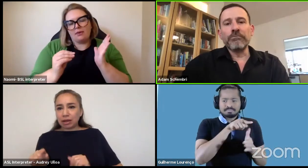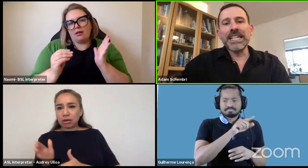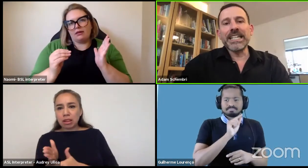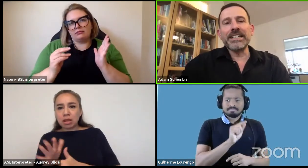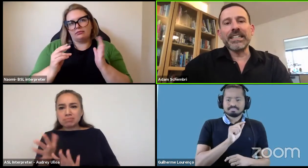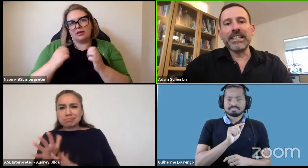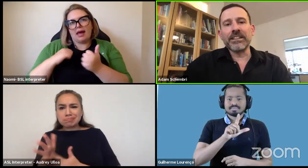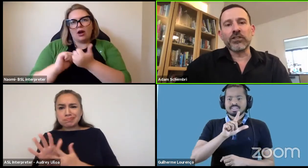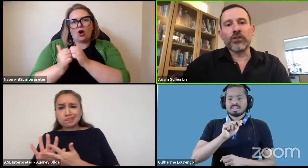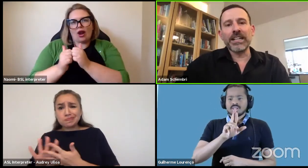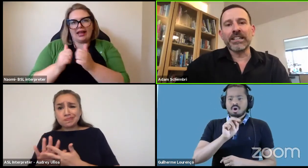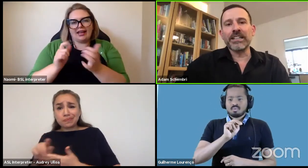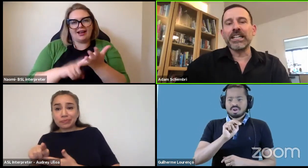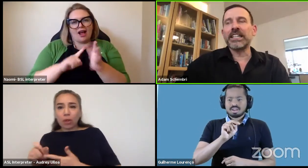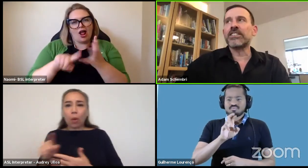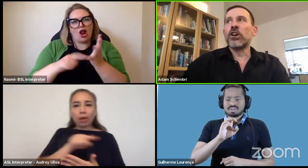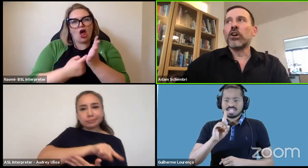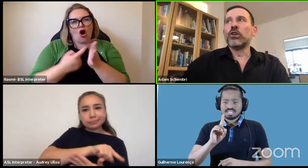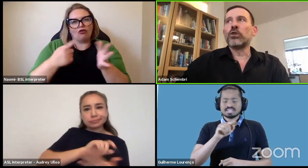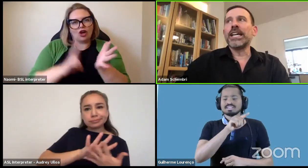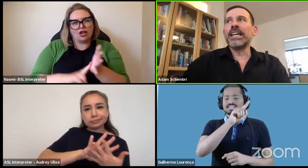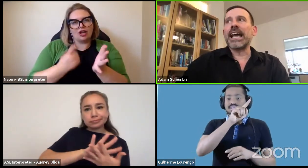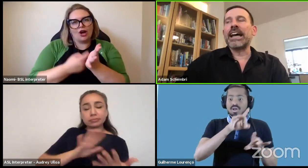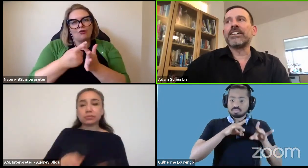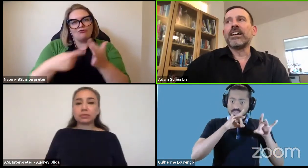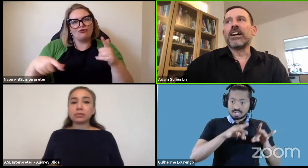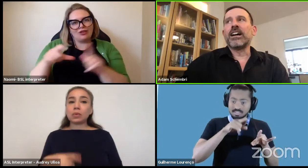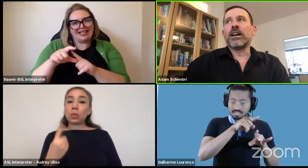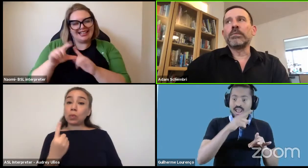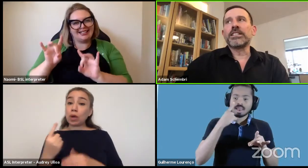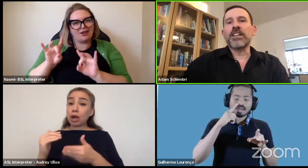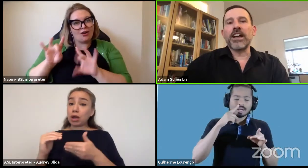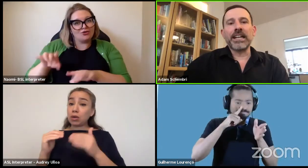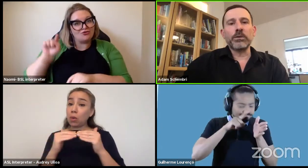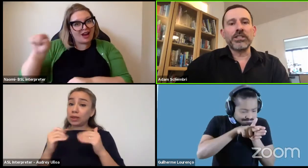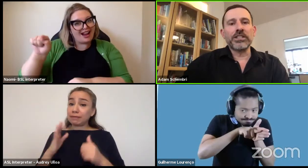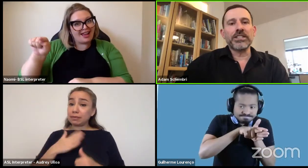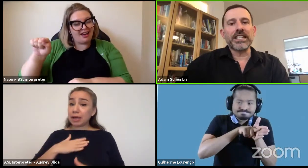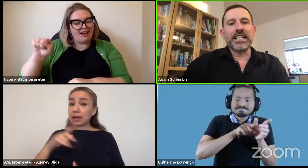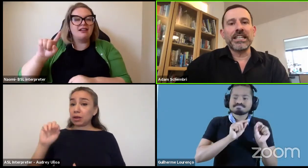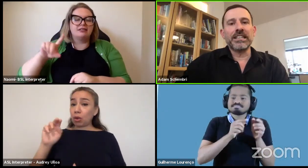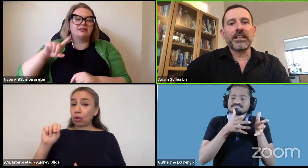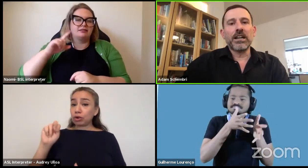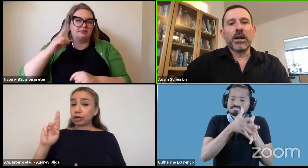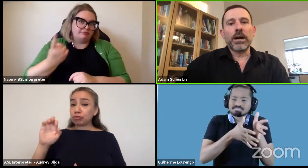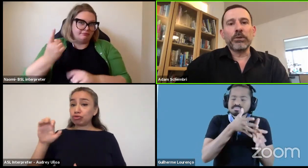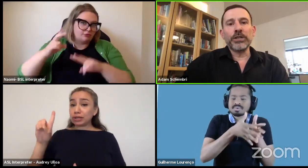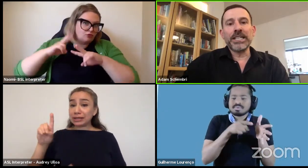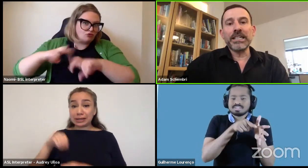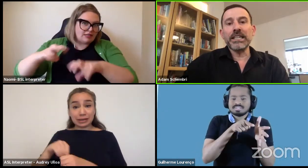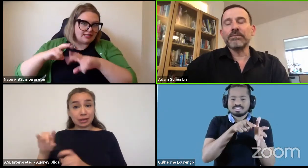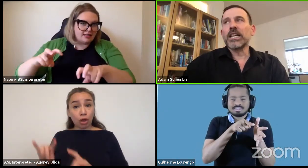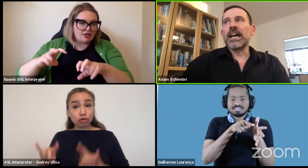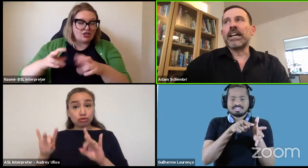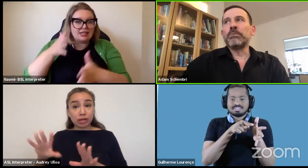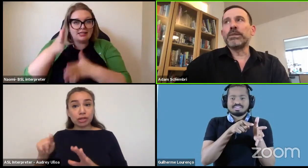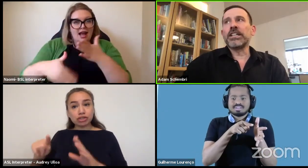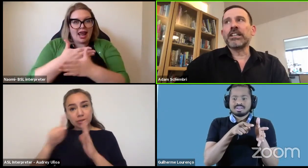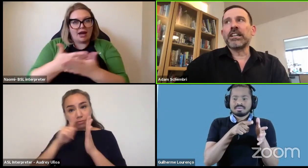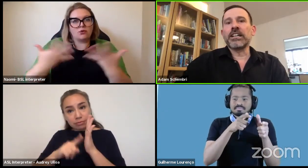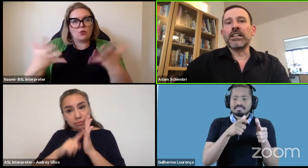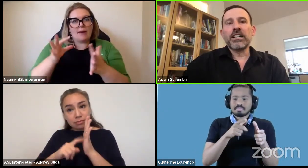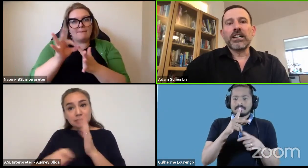Lauren Reed in Australia is looking at sign languages in Papua New Guinea, and